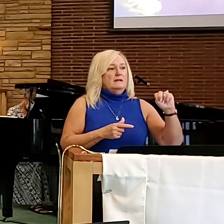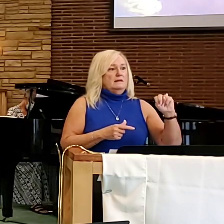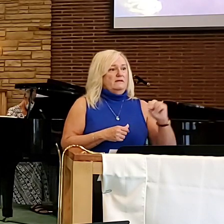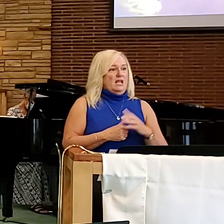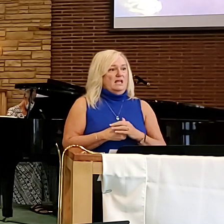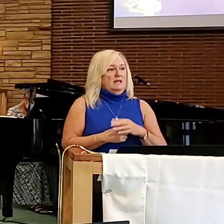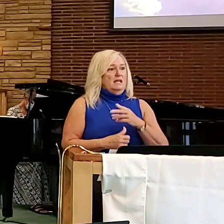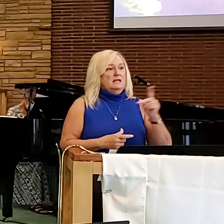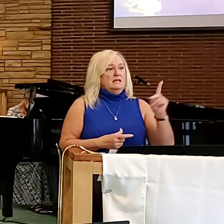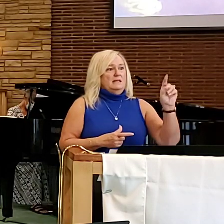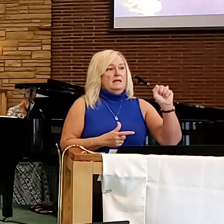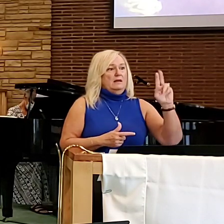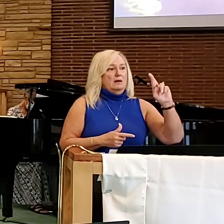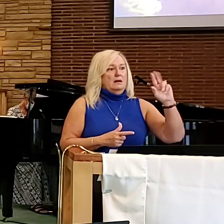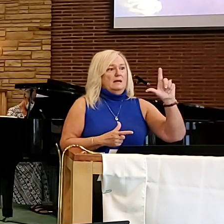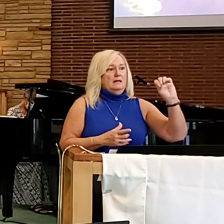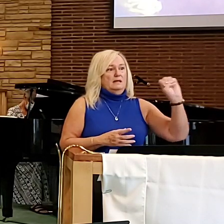and Darlene,